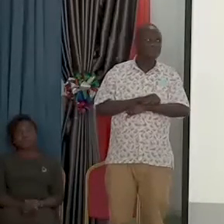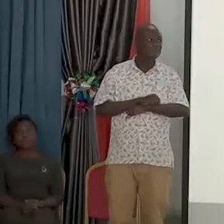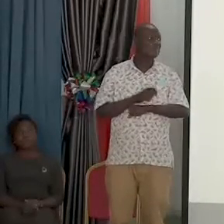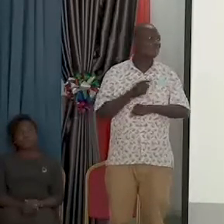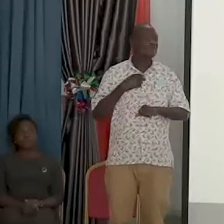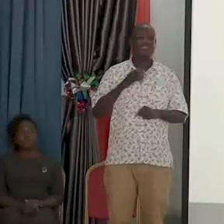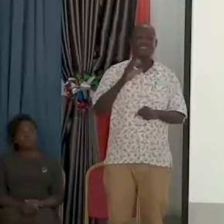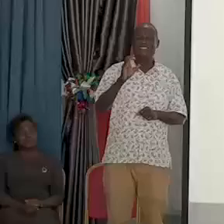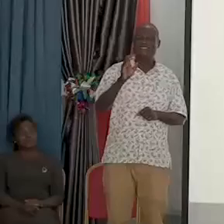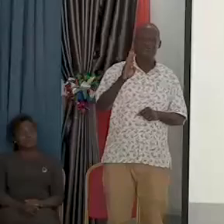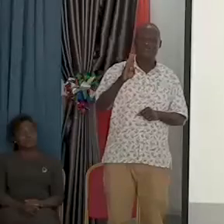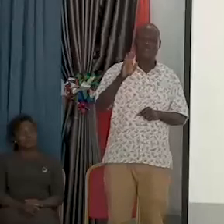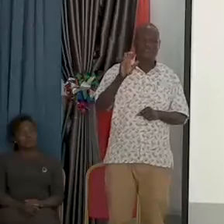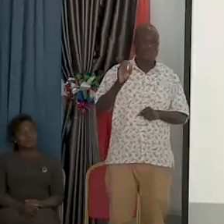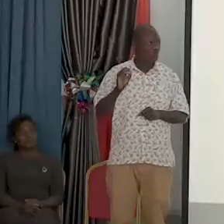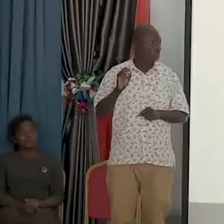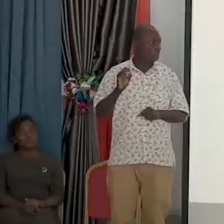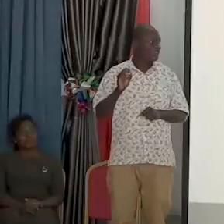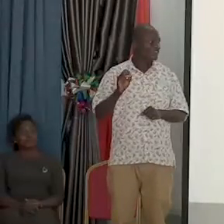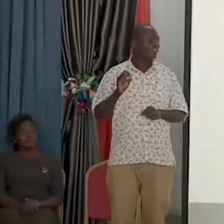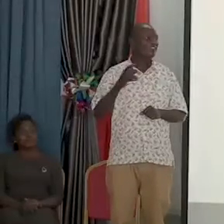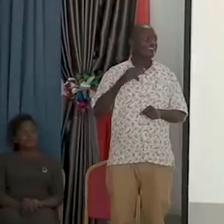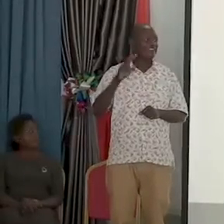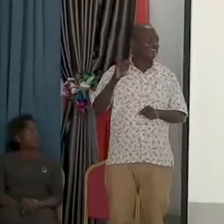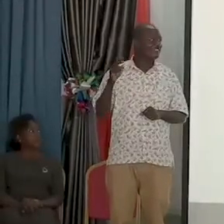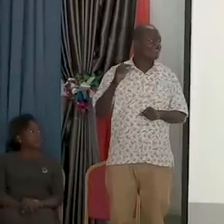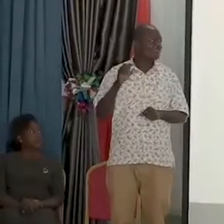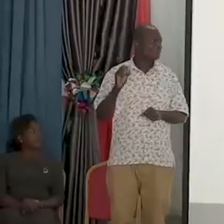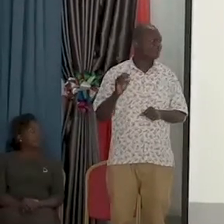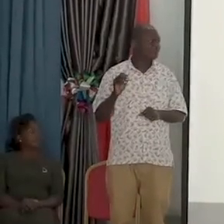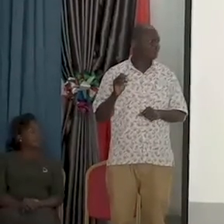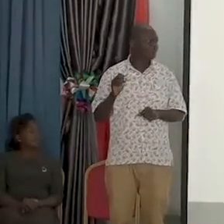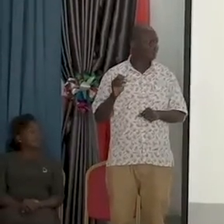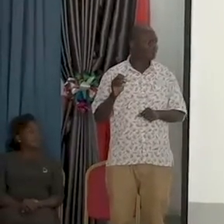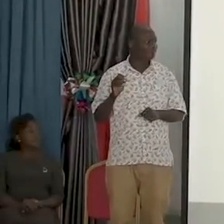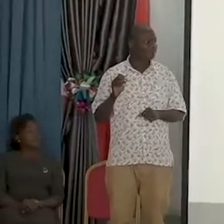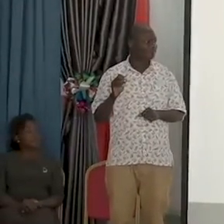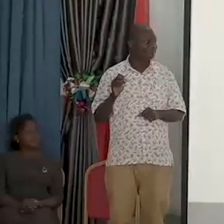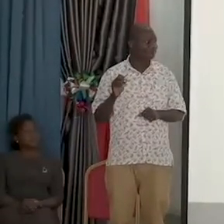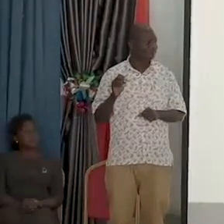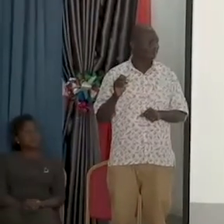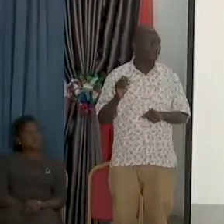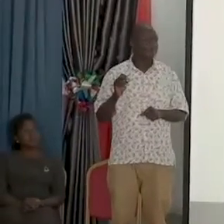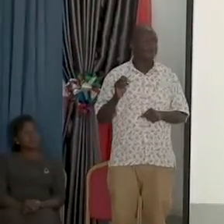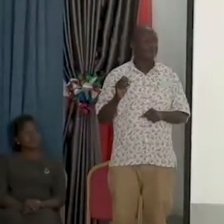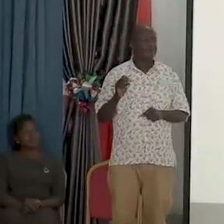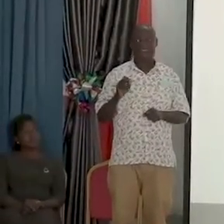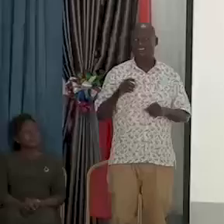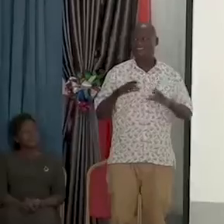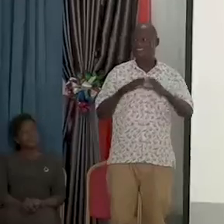a CBO, it can be an NGO. An organization that has 10 people,